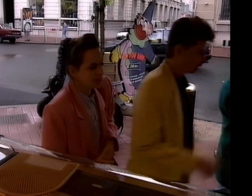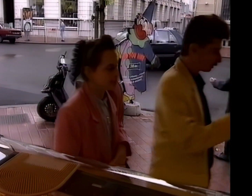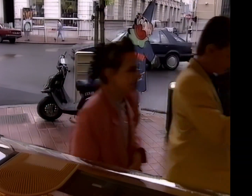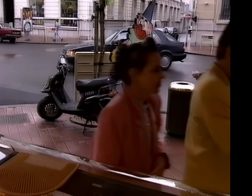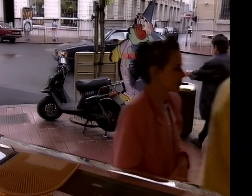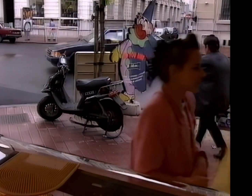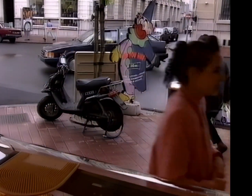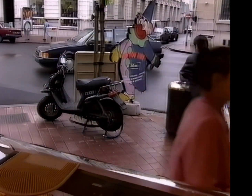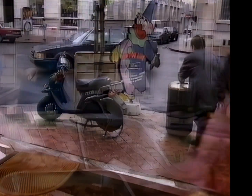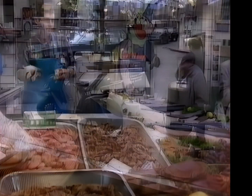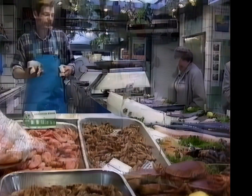here.